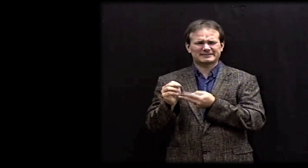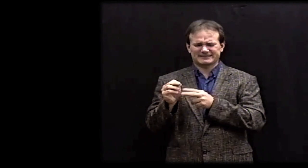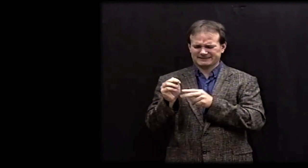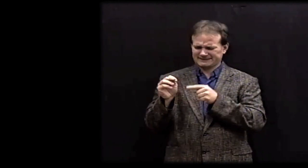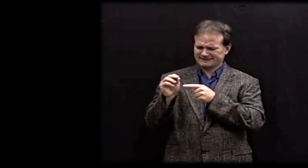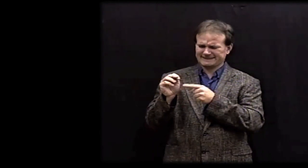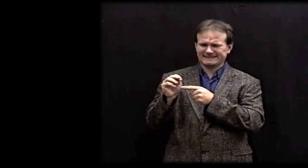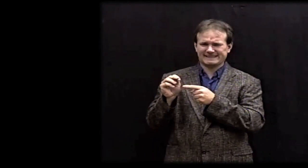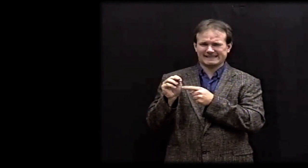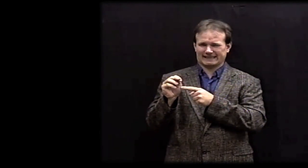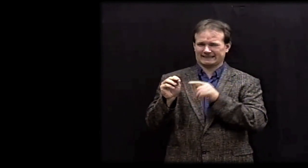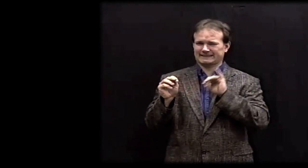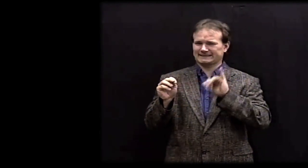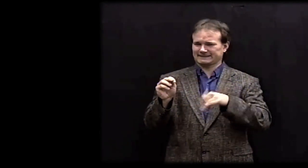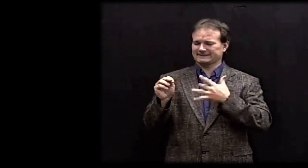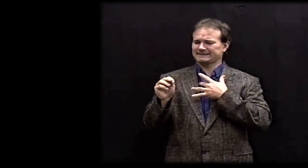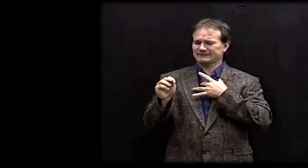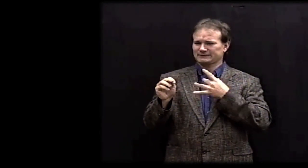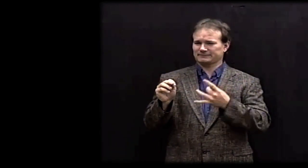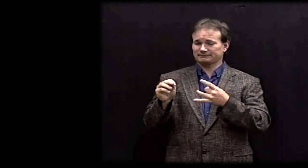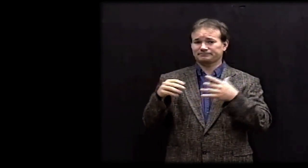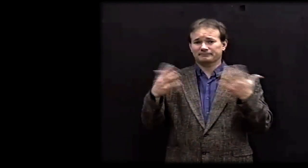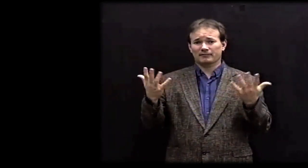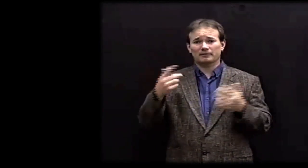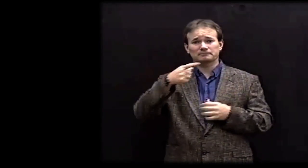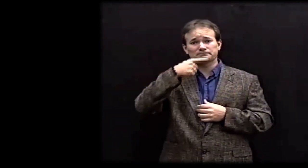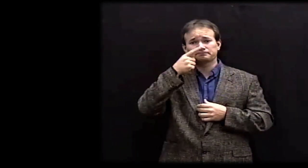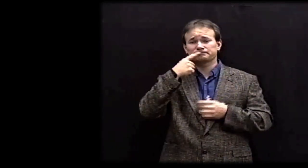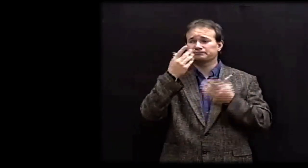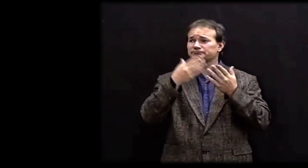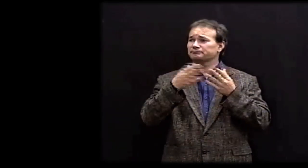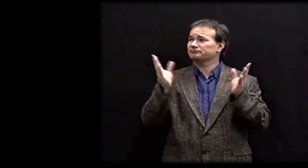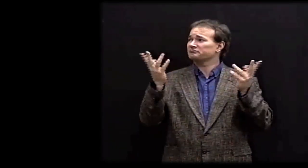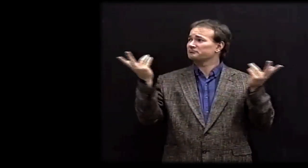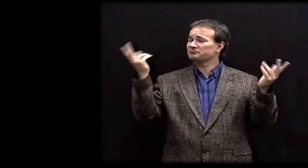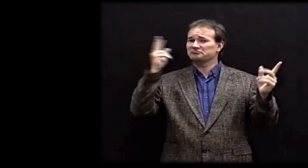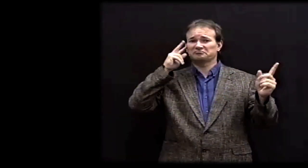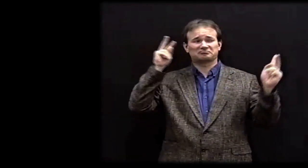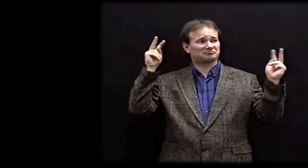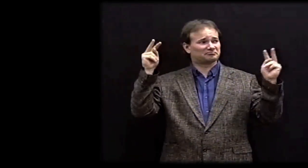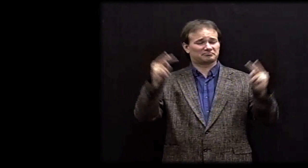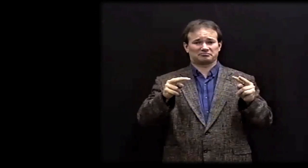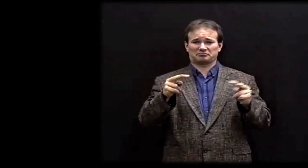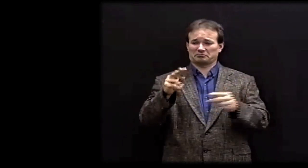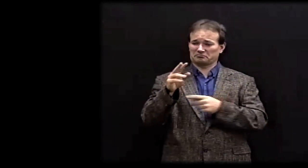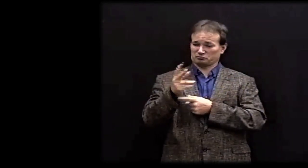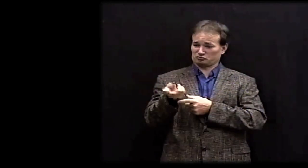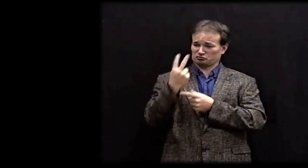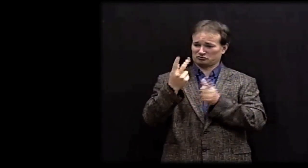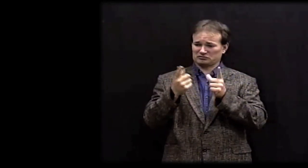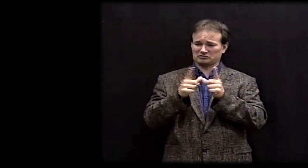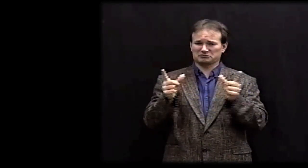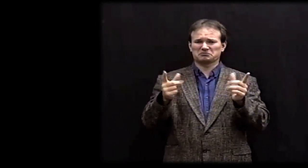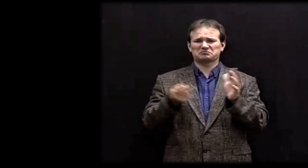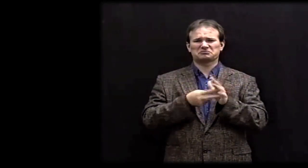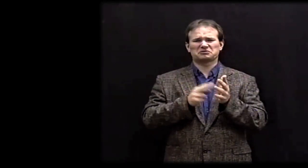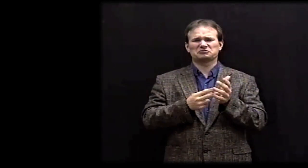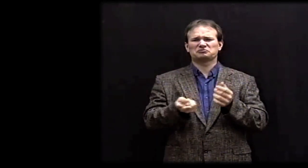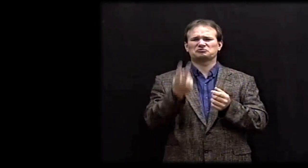receiving one language and producing another. This is bilingualism, and we're going to discuss this interesting topic in more